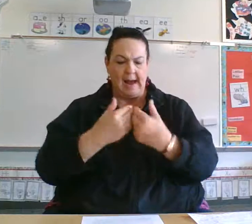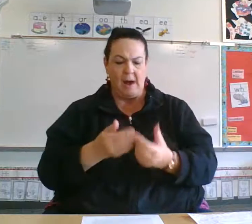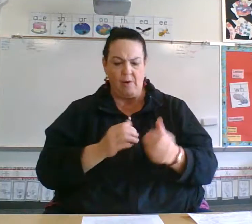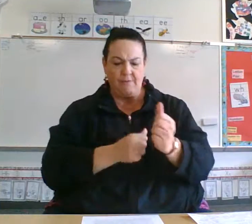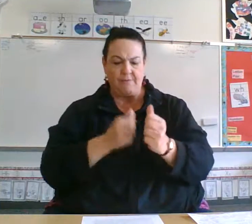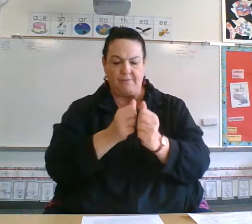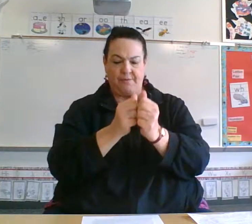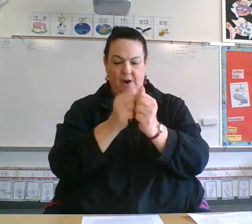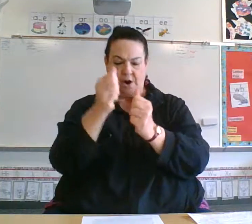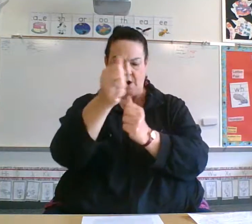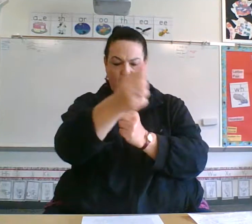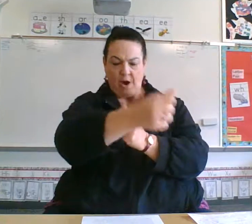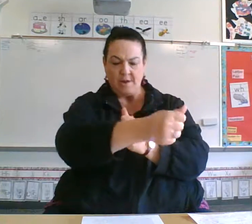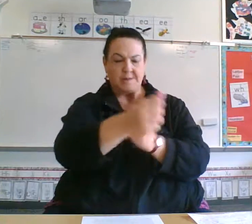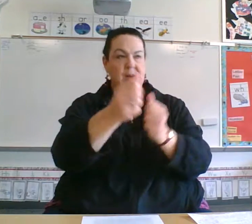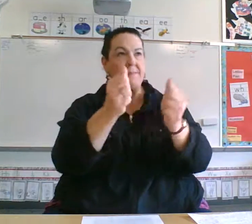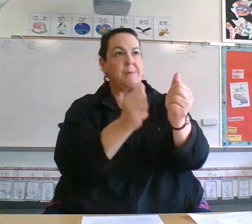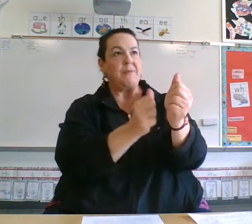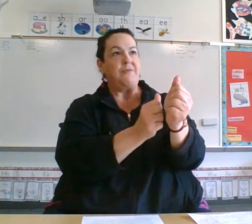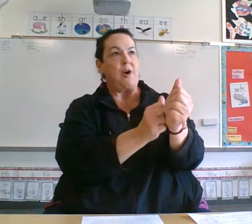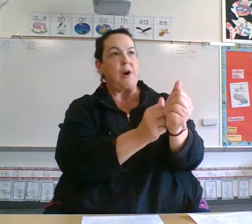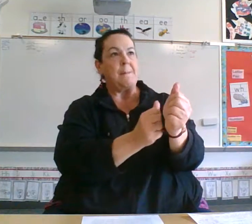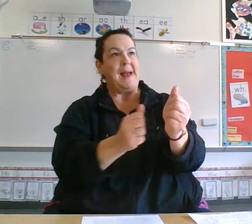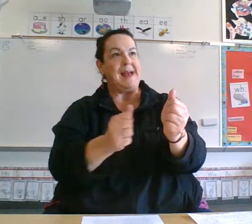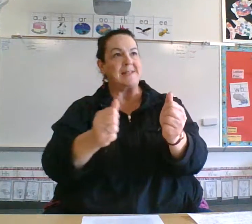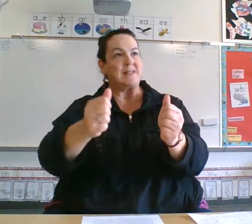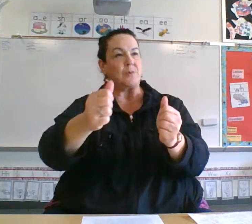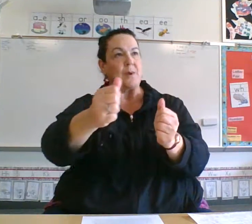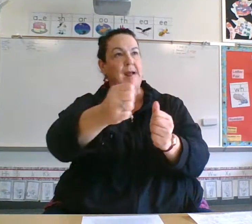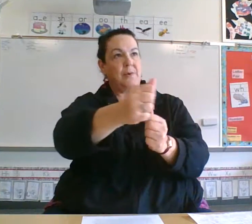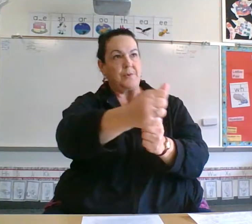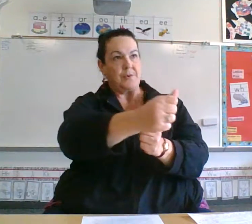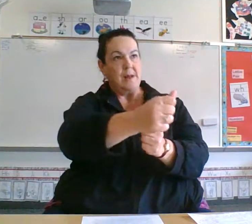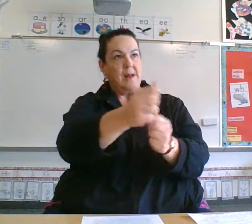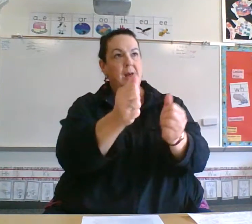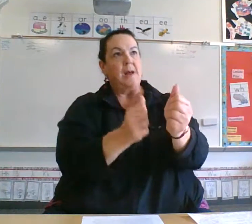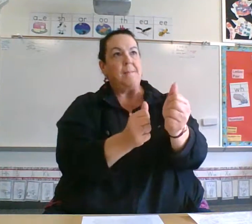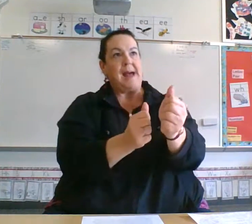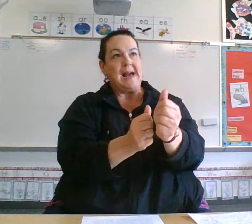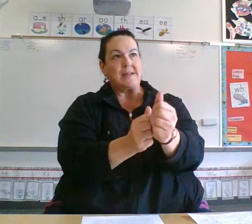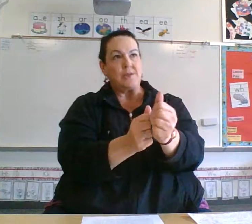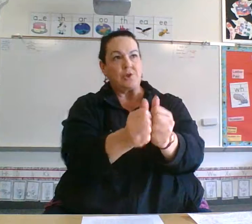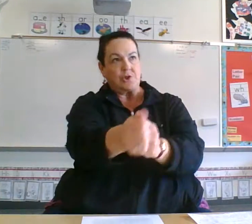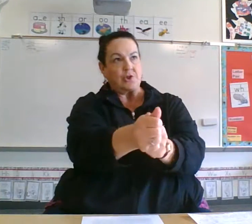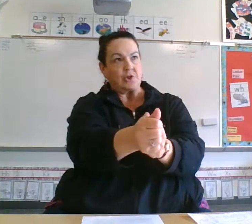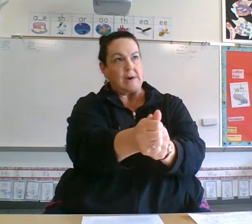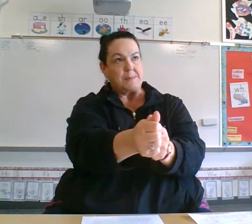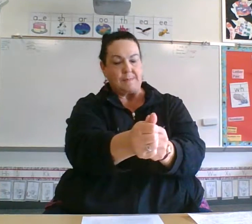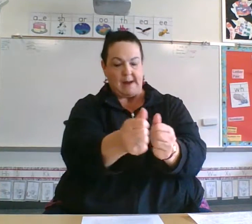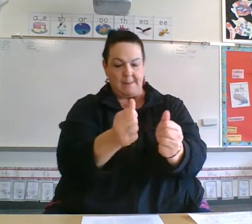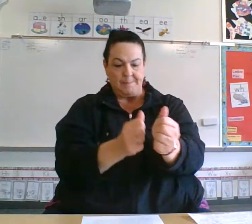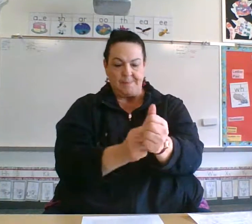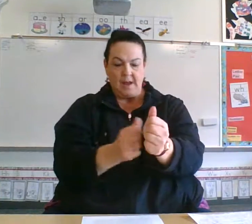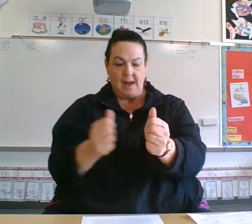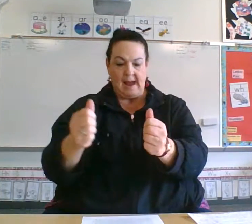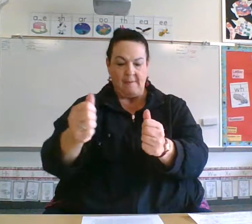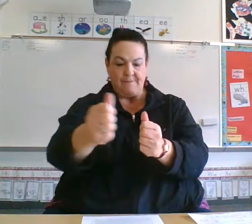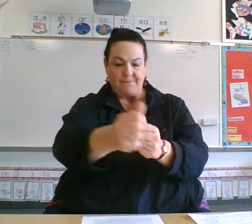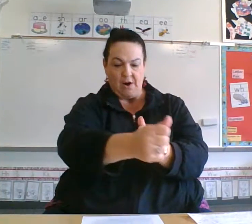How far, now remember, far passes around. Pass scrapes by. How